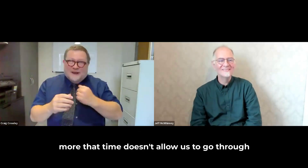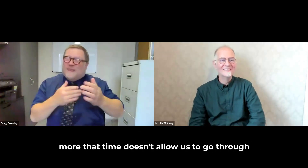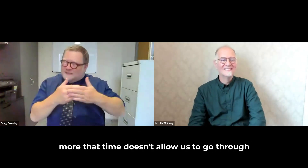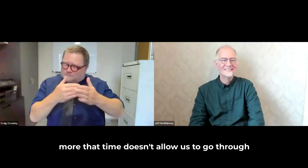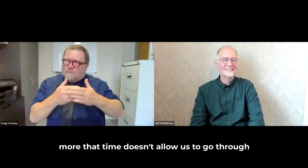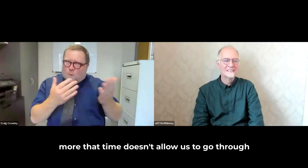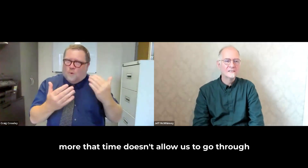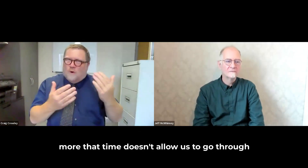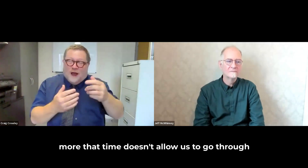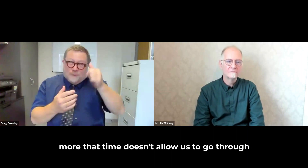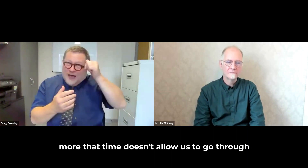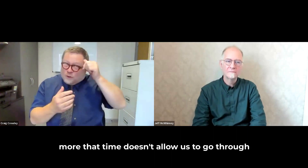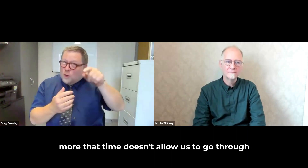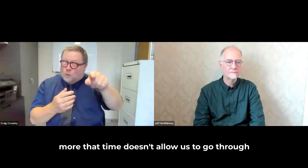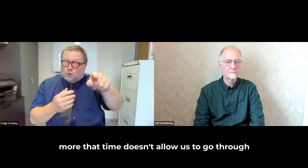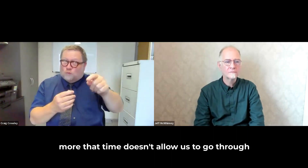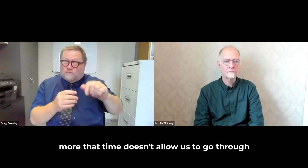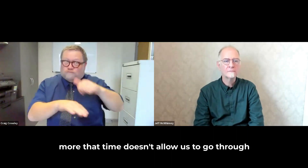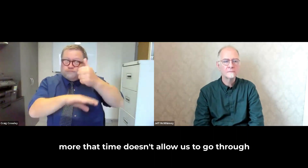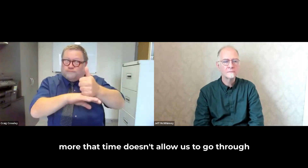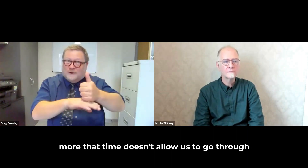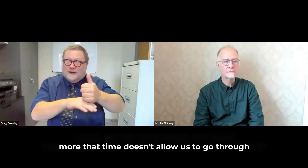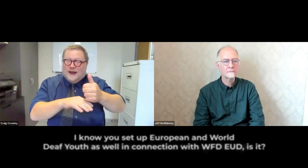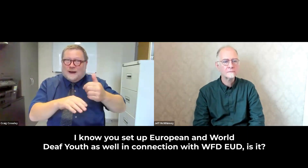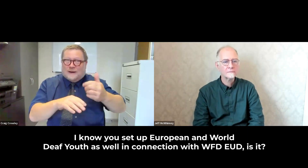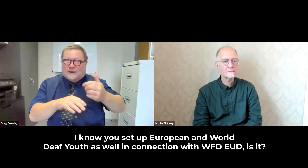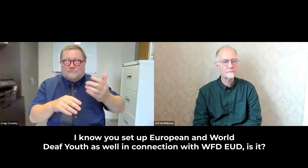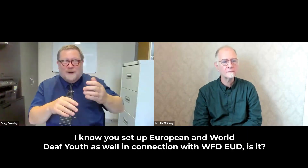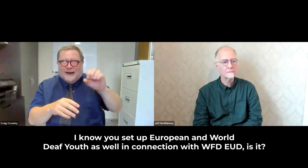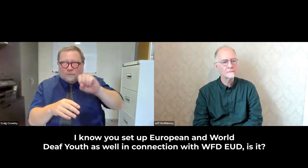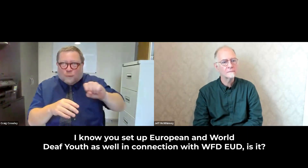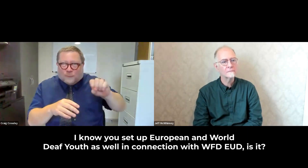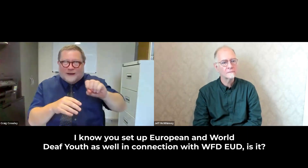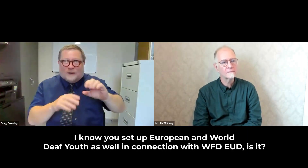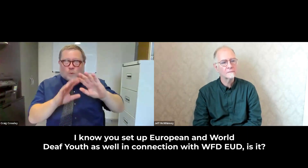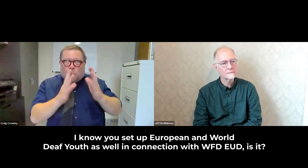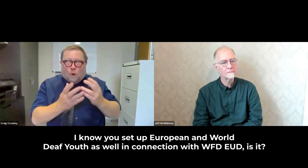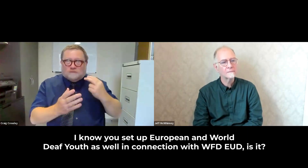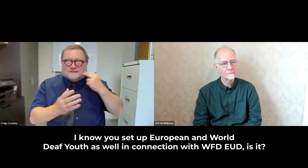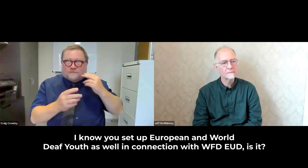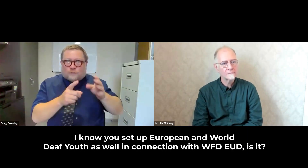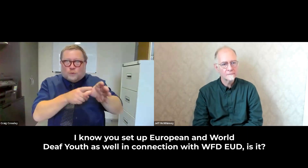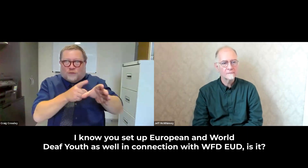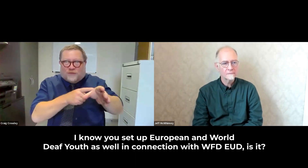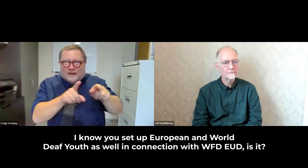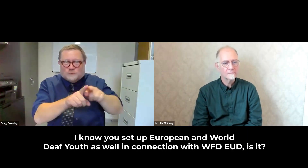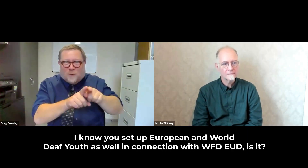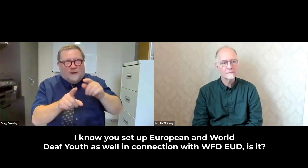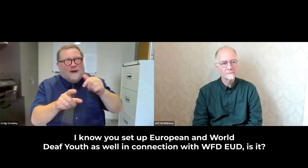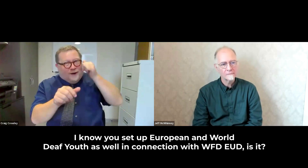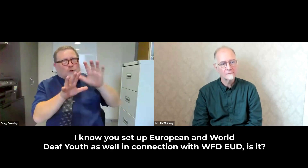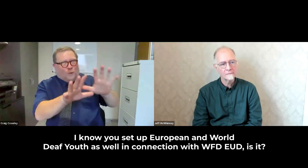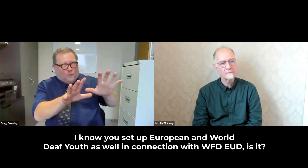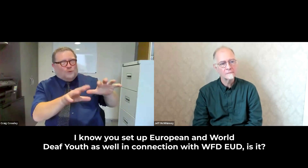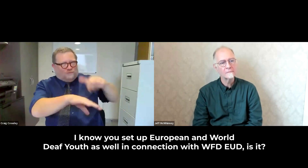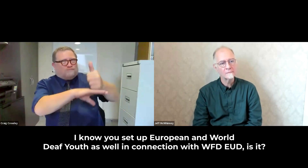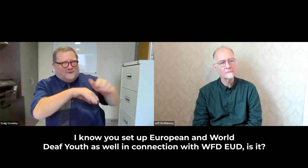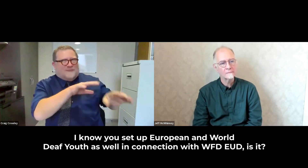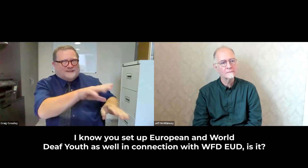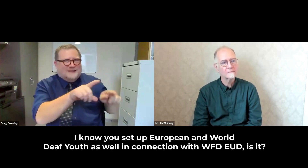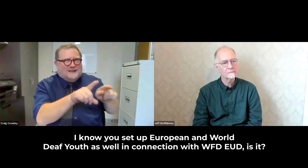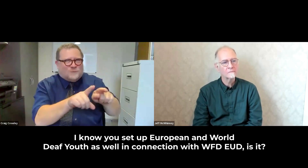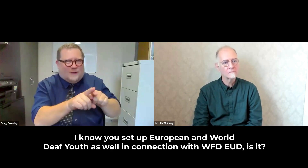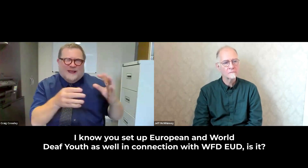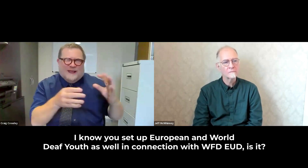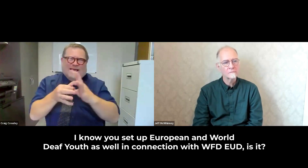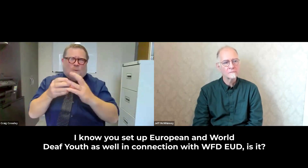more that time doesn't allow us to go through. I know you've set up European and